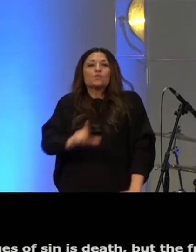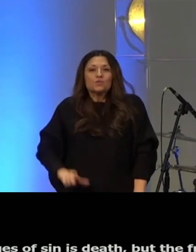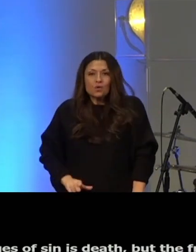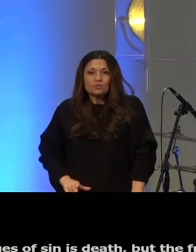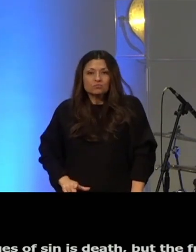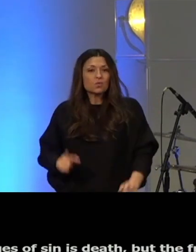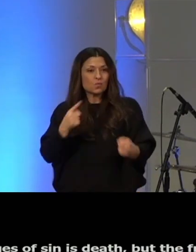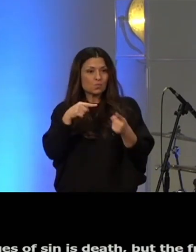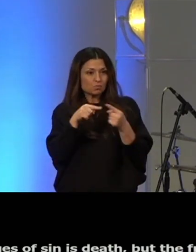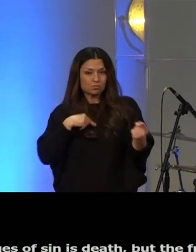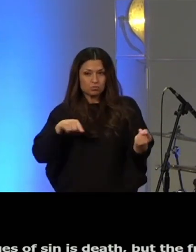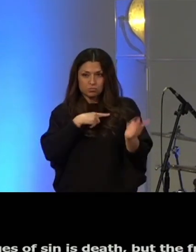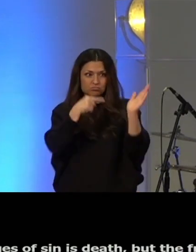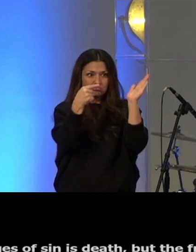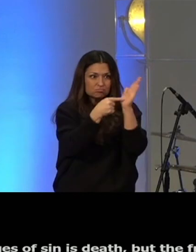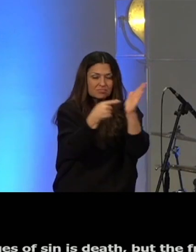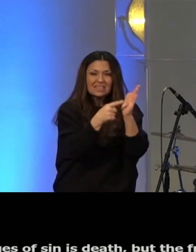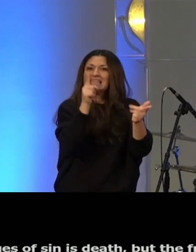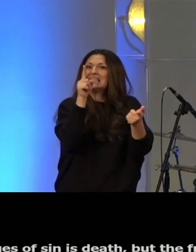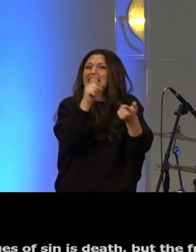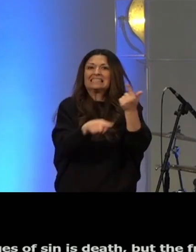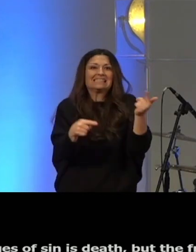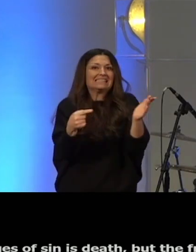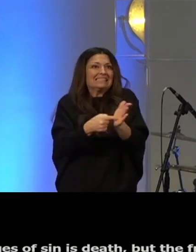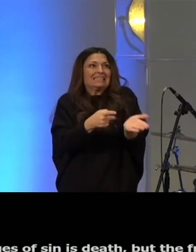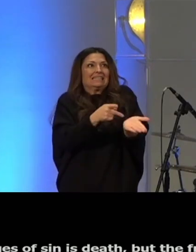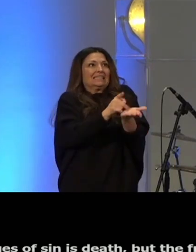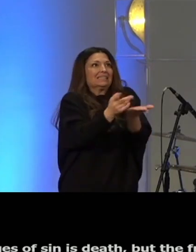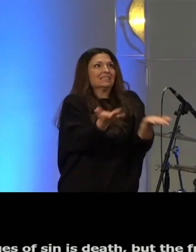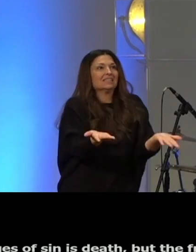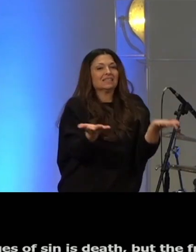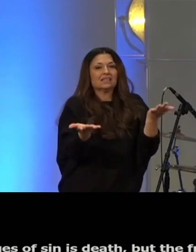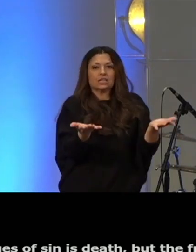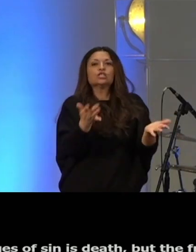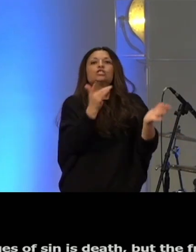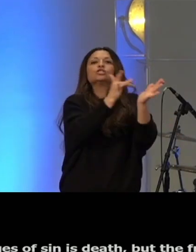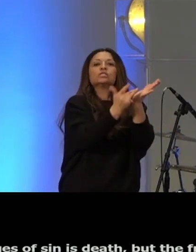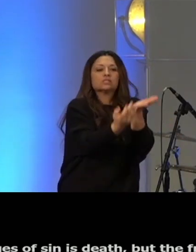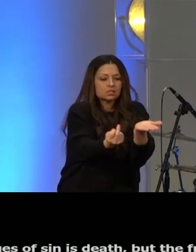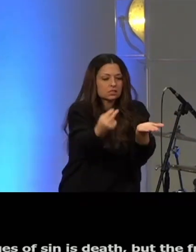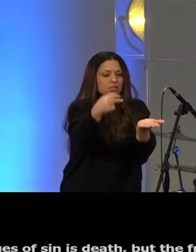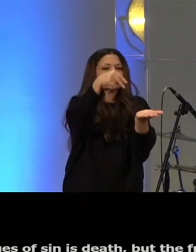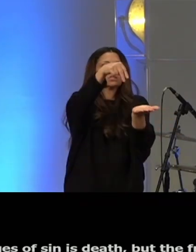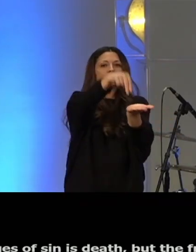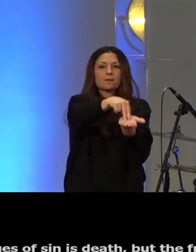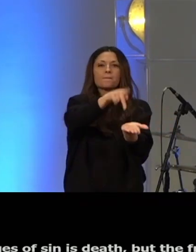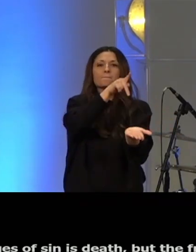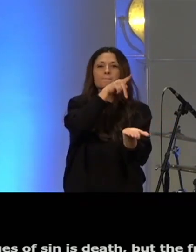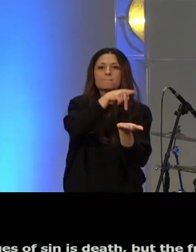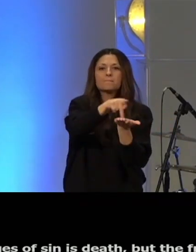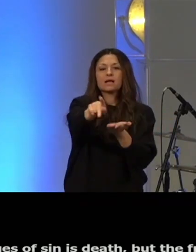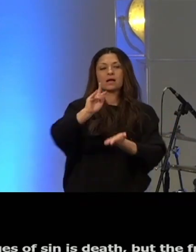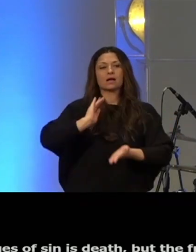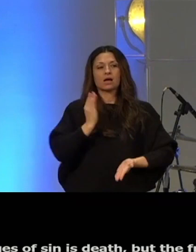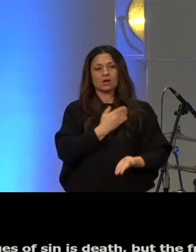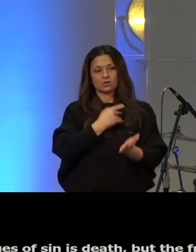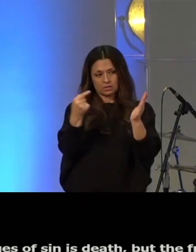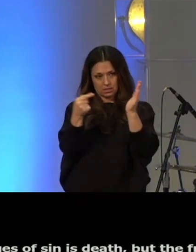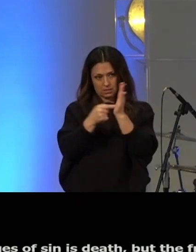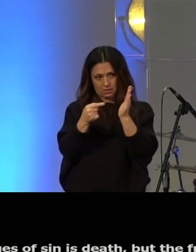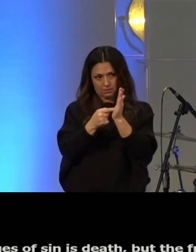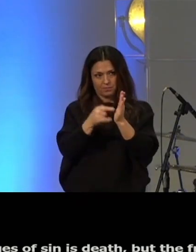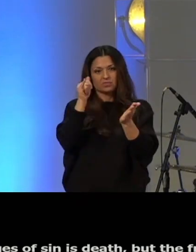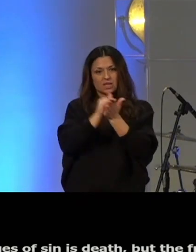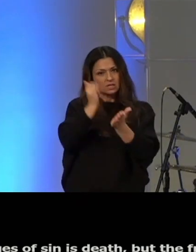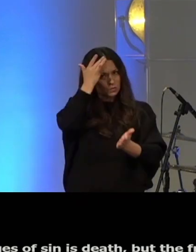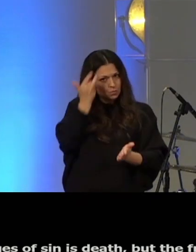debt we could not pay, Jesus stepped forward and paid our debt. That's